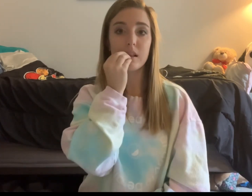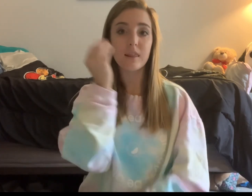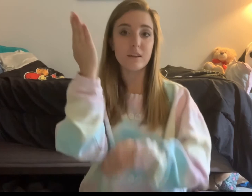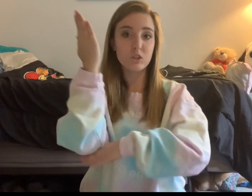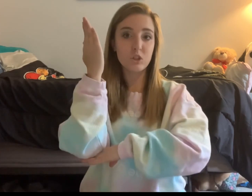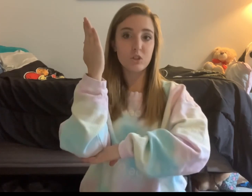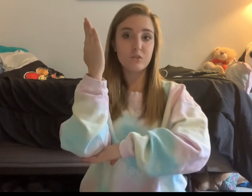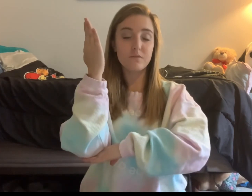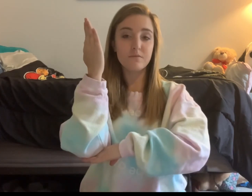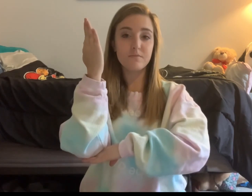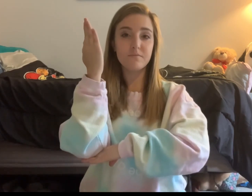lunch,